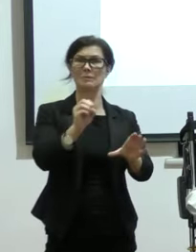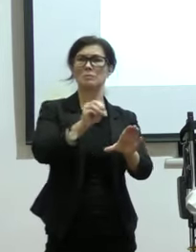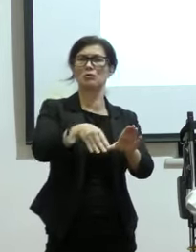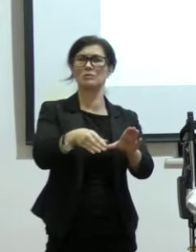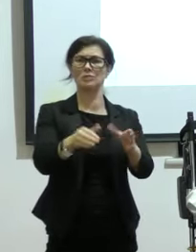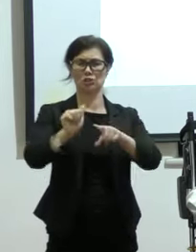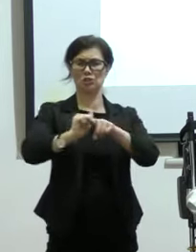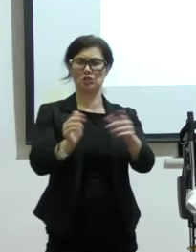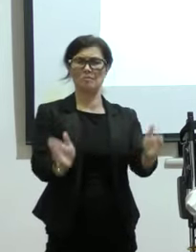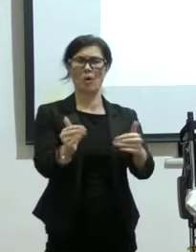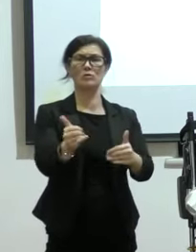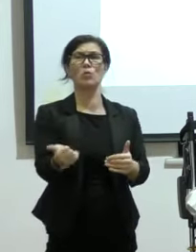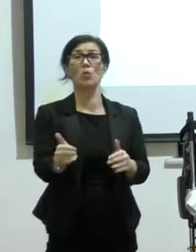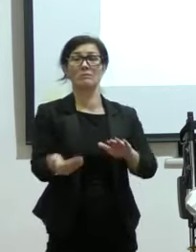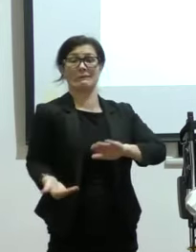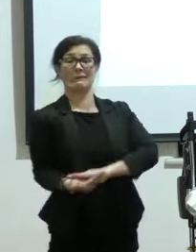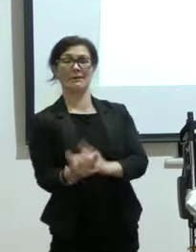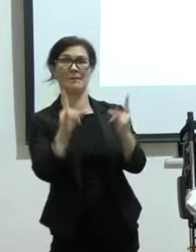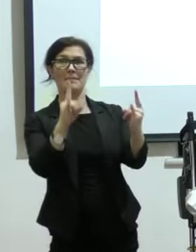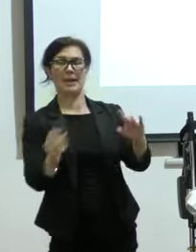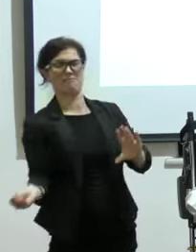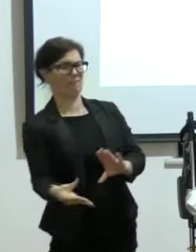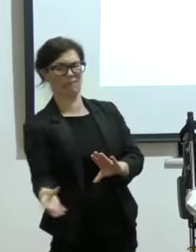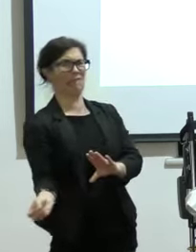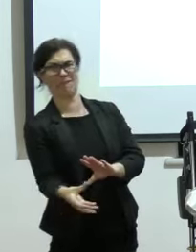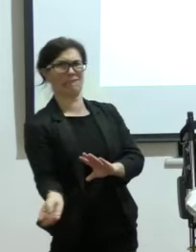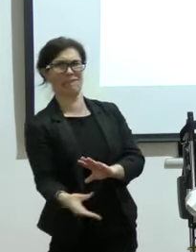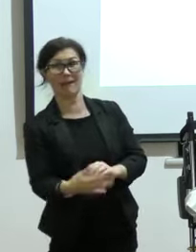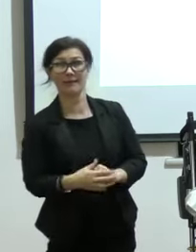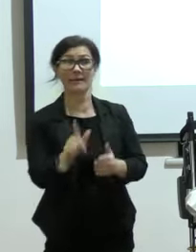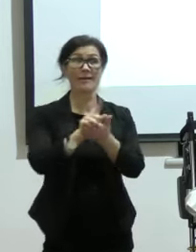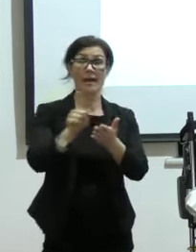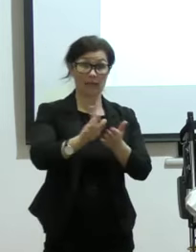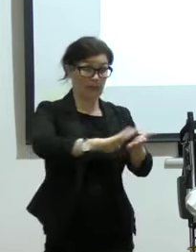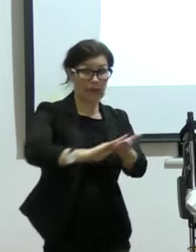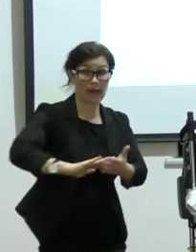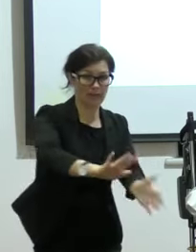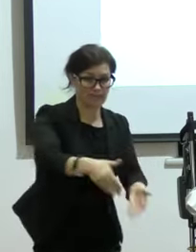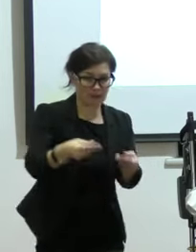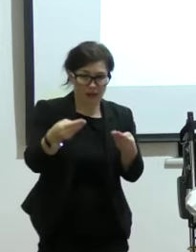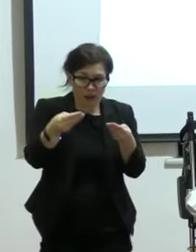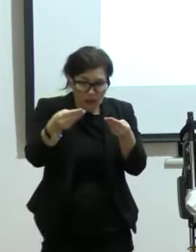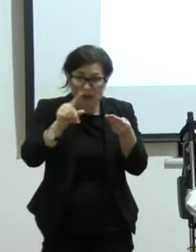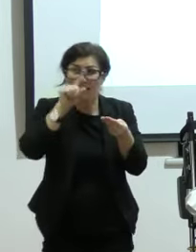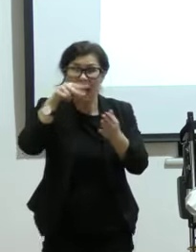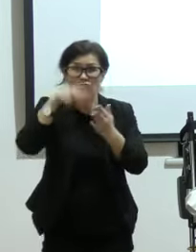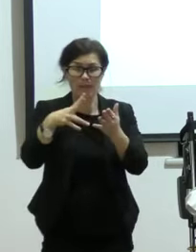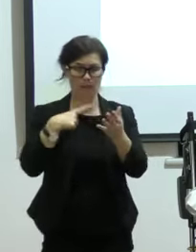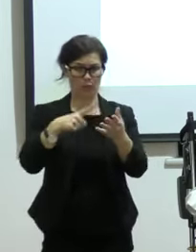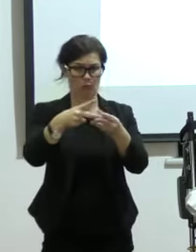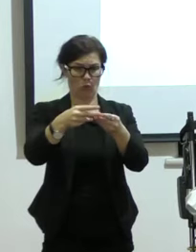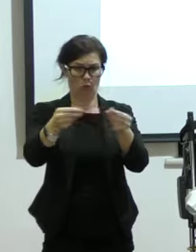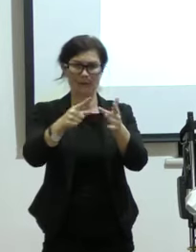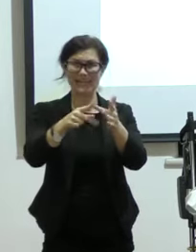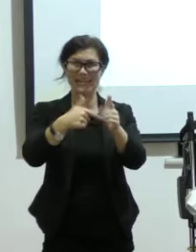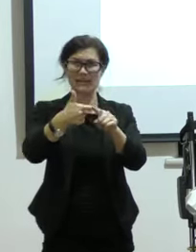or stuck them under their bed, and then eventually, cleaned out their room and found out that they're all faded, all the ink's run